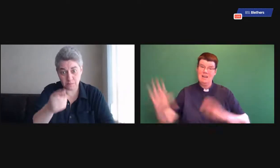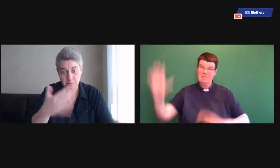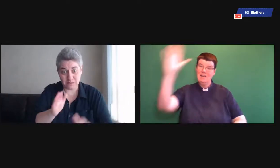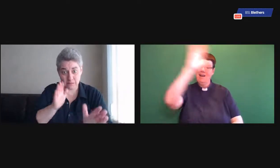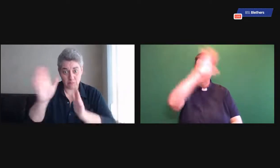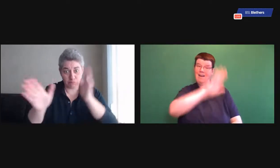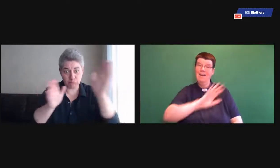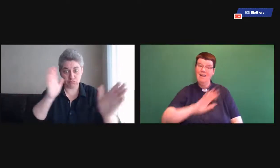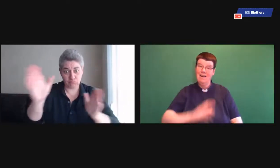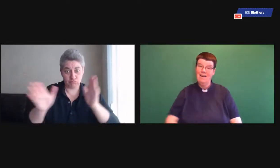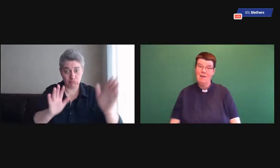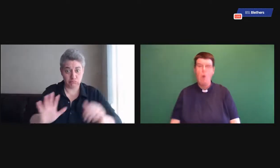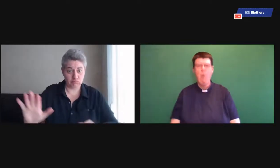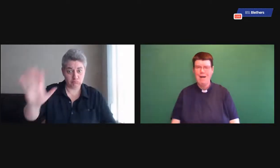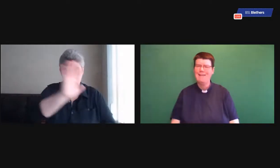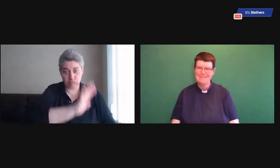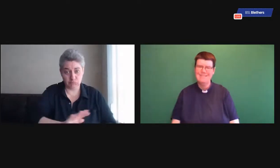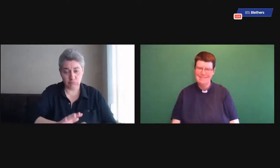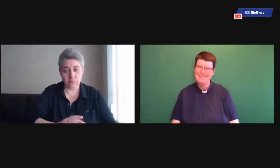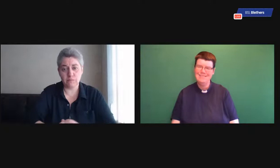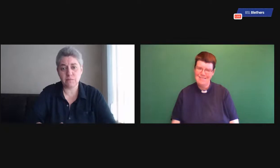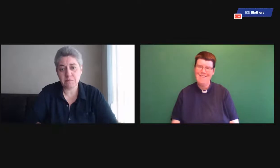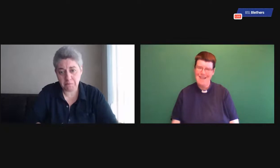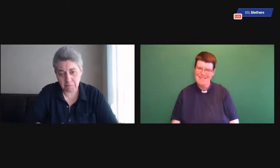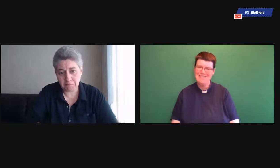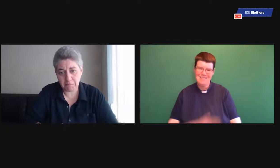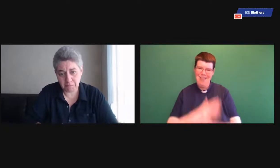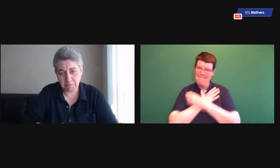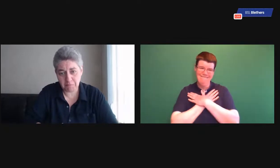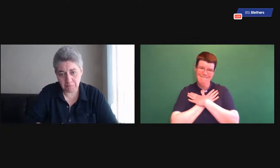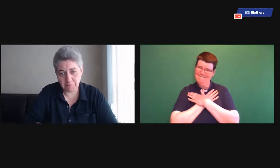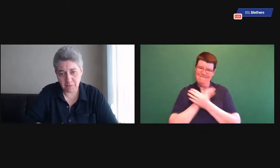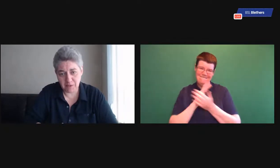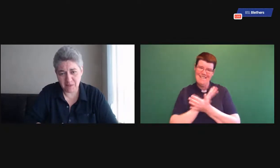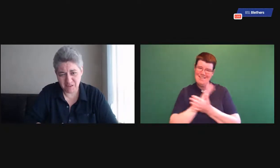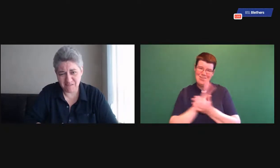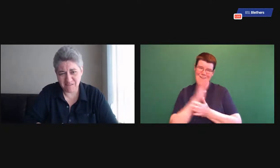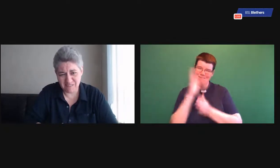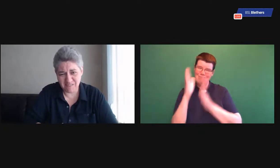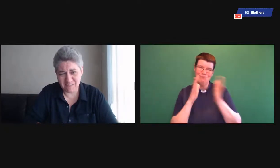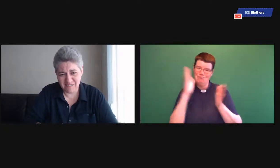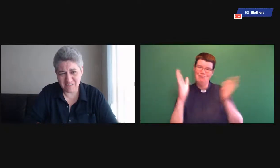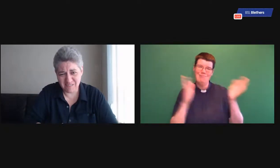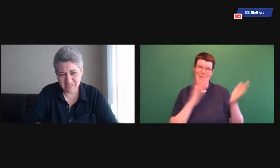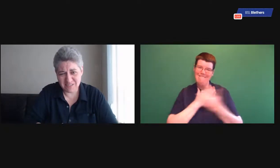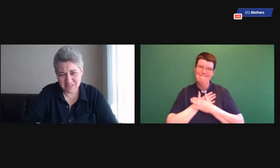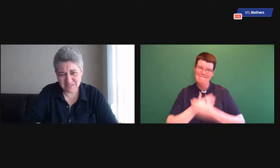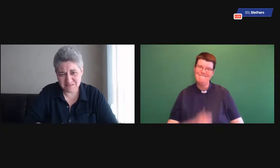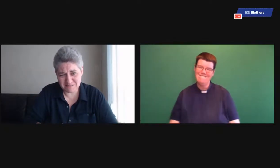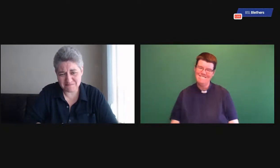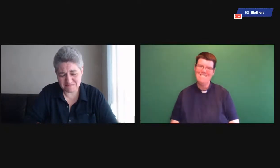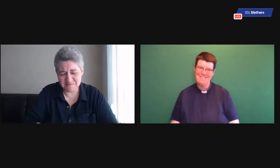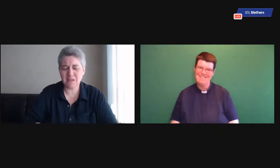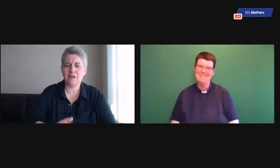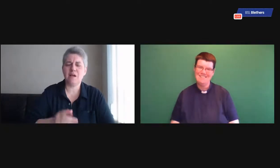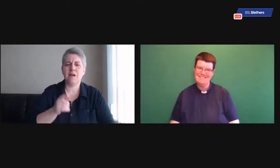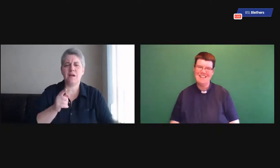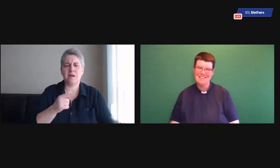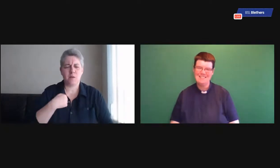Wow, that's a massive demographic. Do you travel a lot? Oh, yes, Avril, and I love it. I wouldn't change